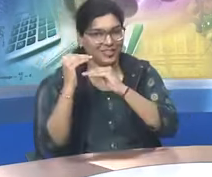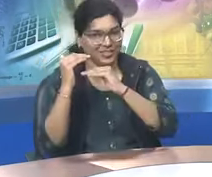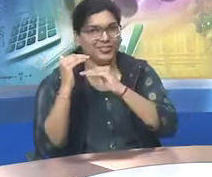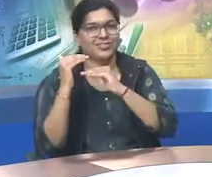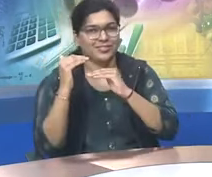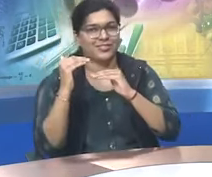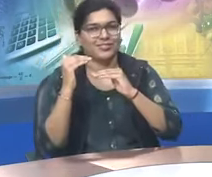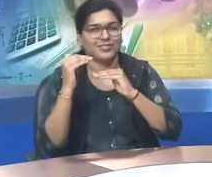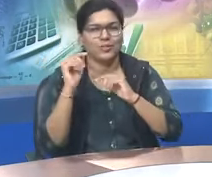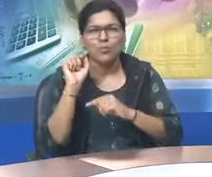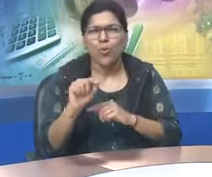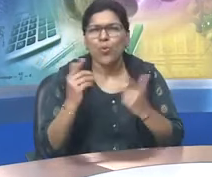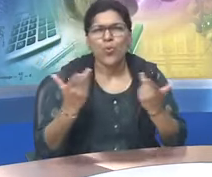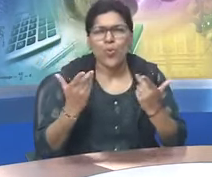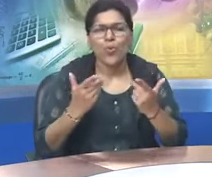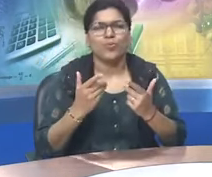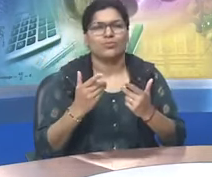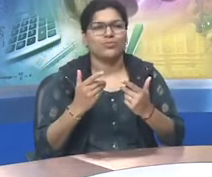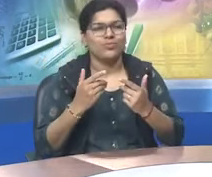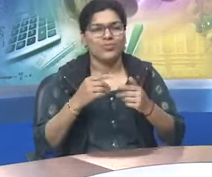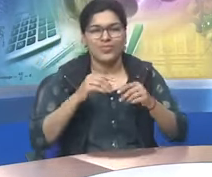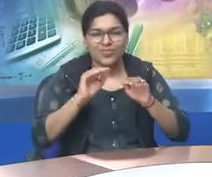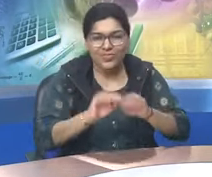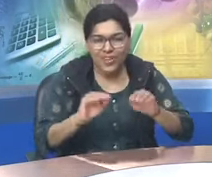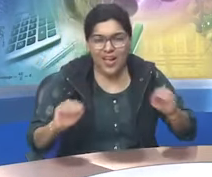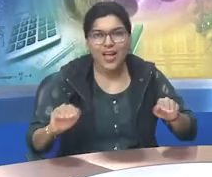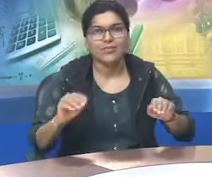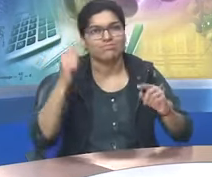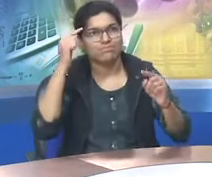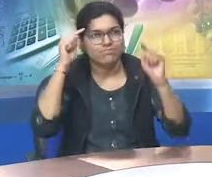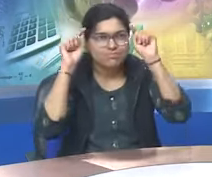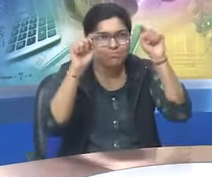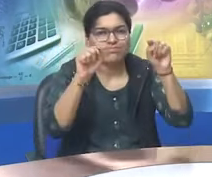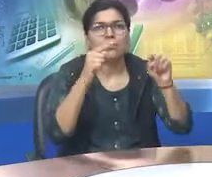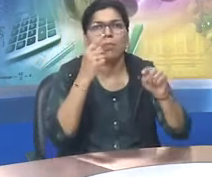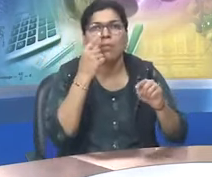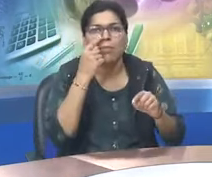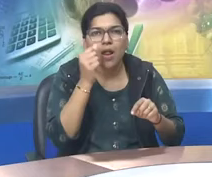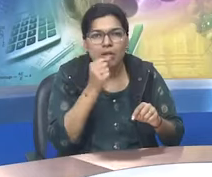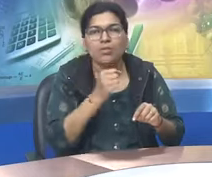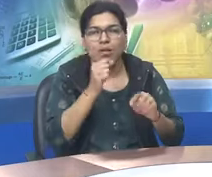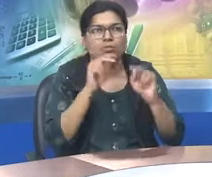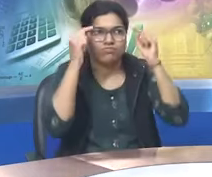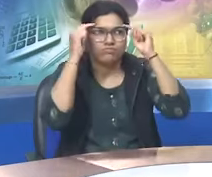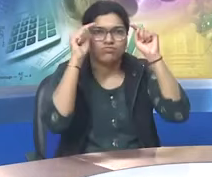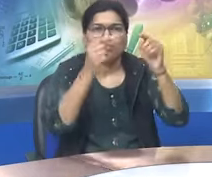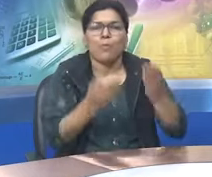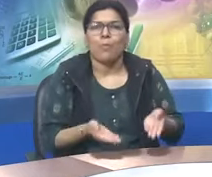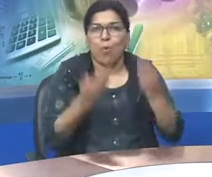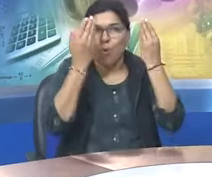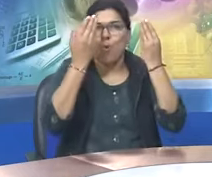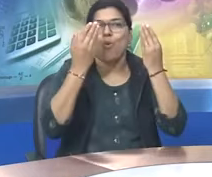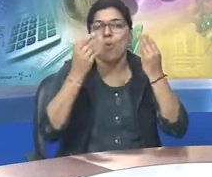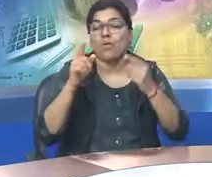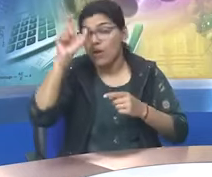at that time, and now she observes that there are so many people around,